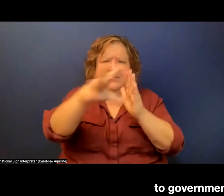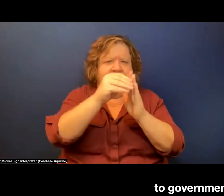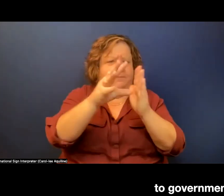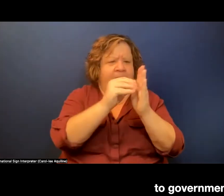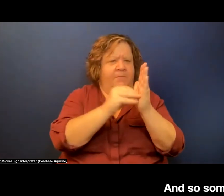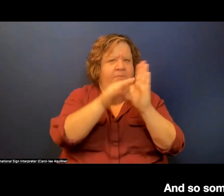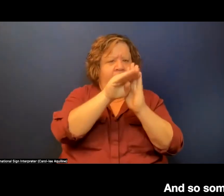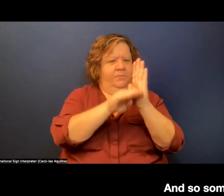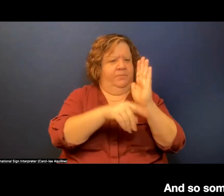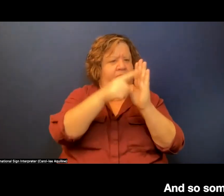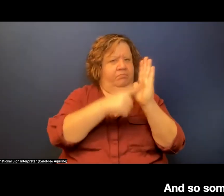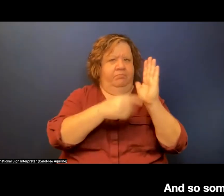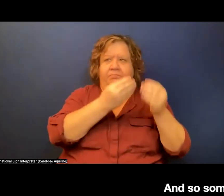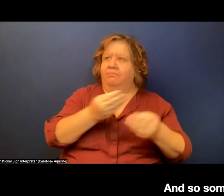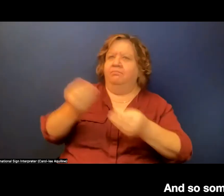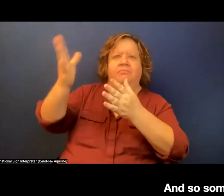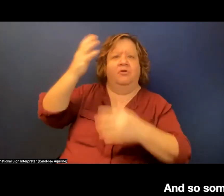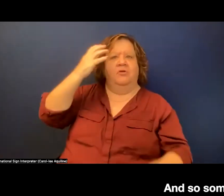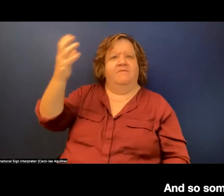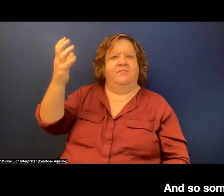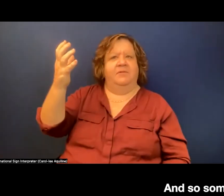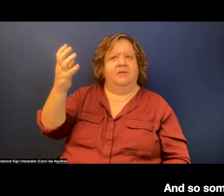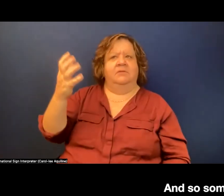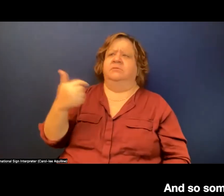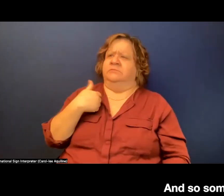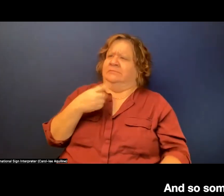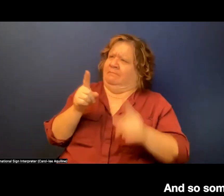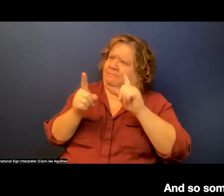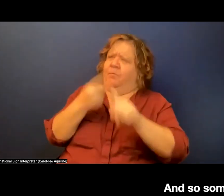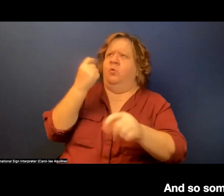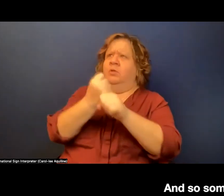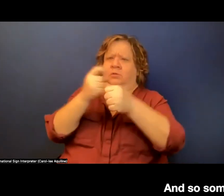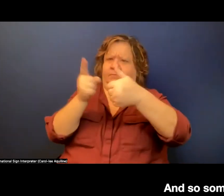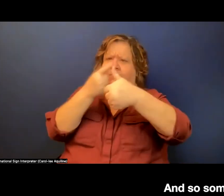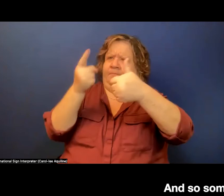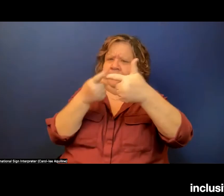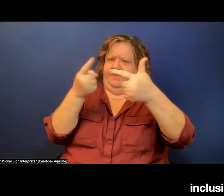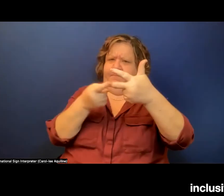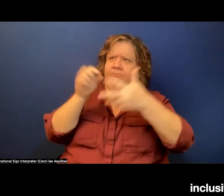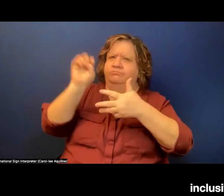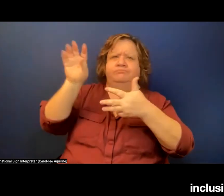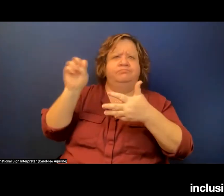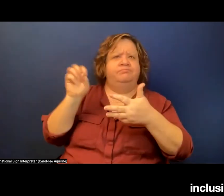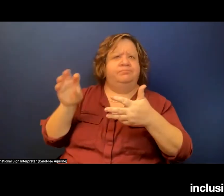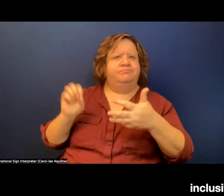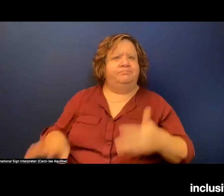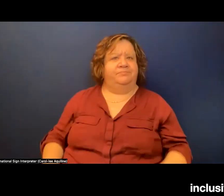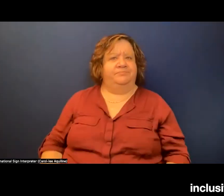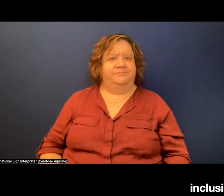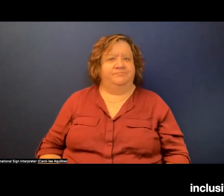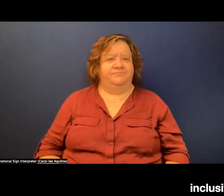as persons with disabilities. And so some of the proposals we made to government included